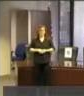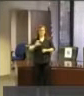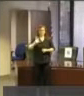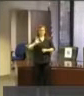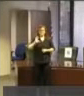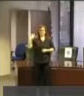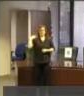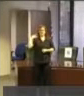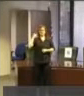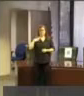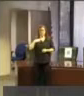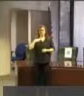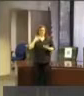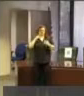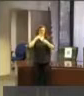Roll call.